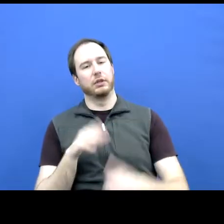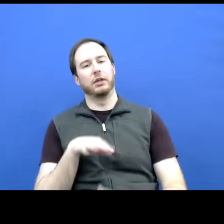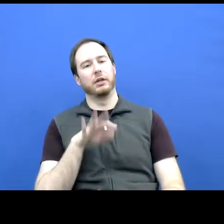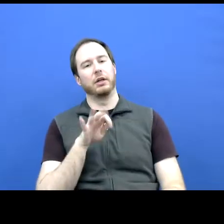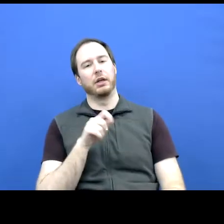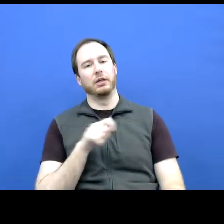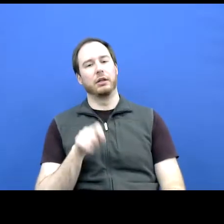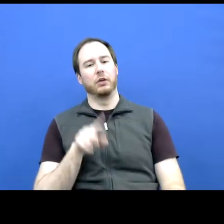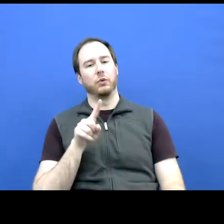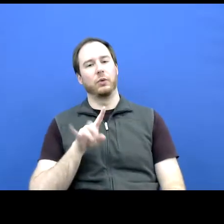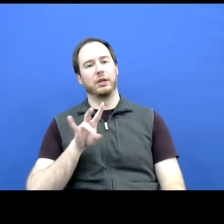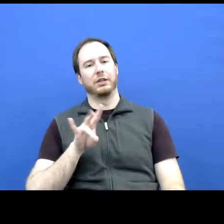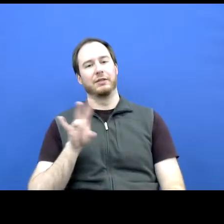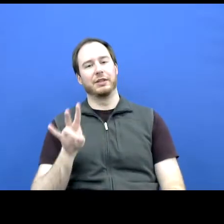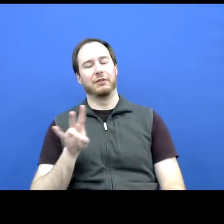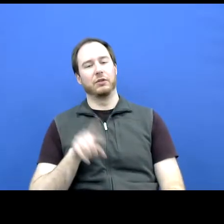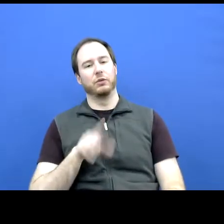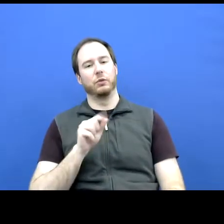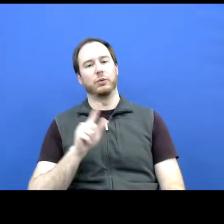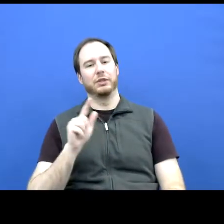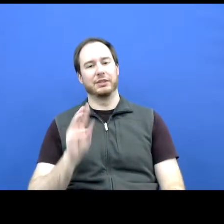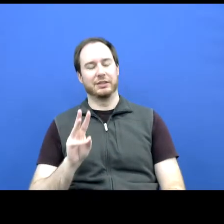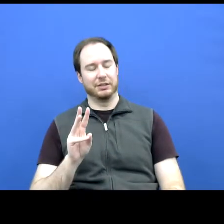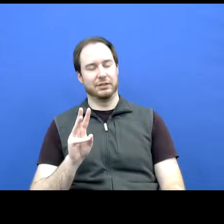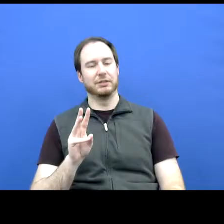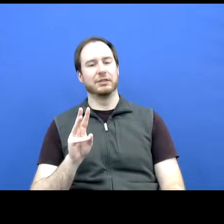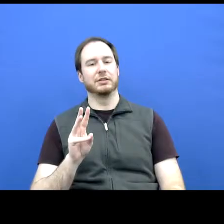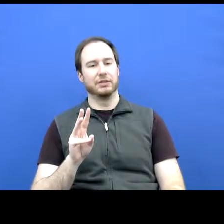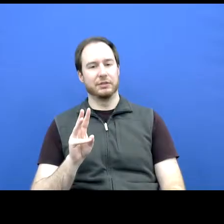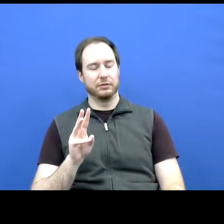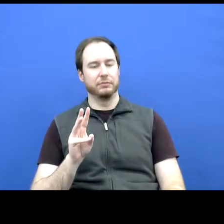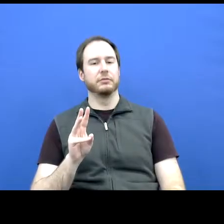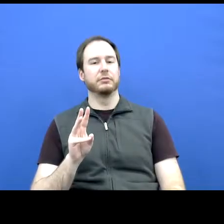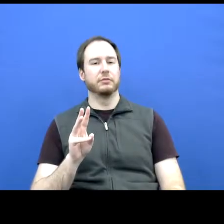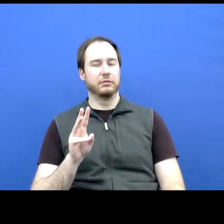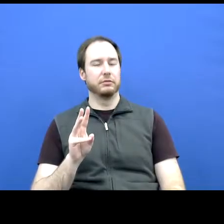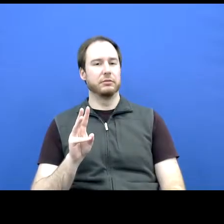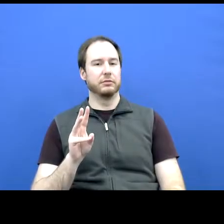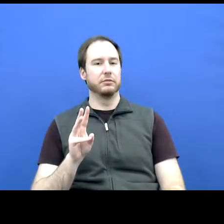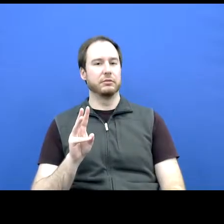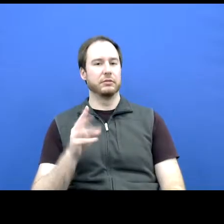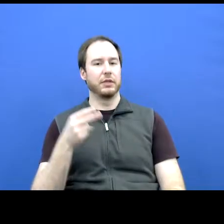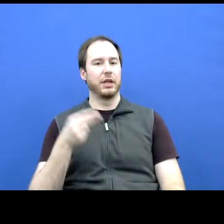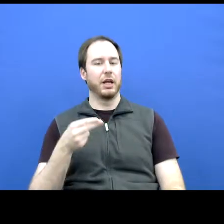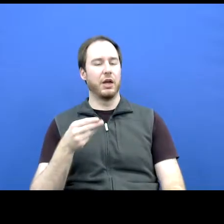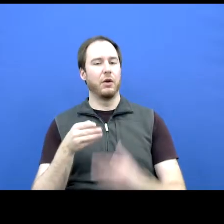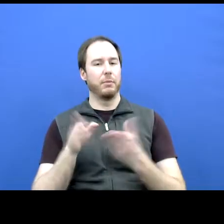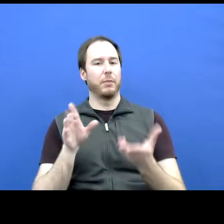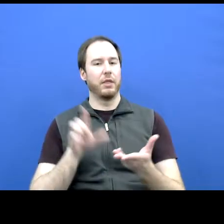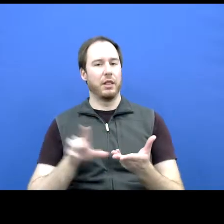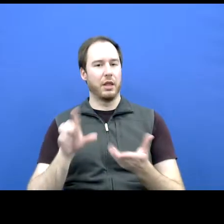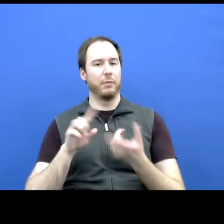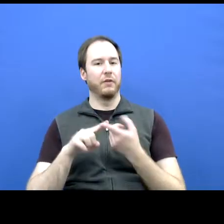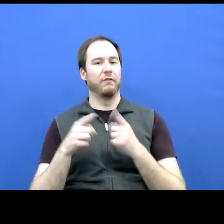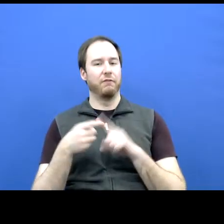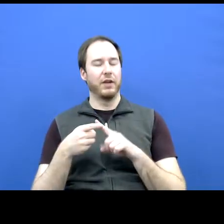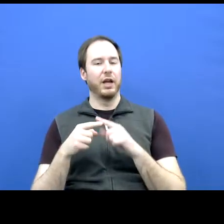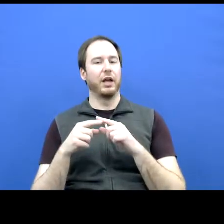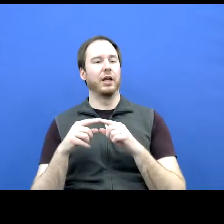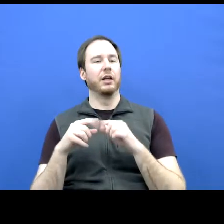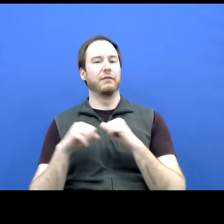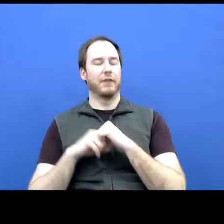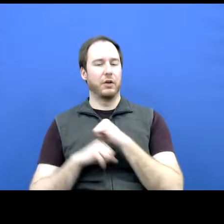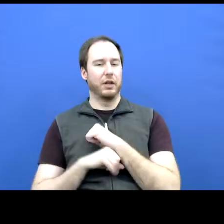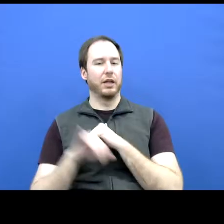resolution 9-177, 2026. Whereas the Henrietta Public Library Friends and Foundation,